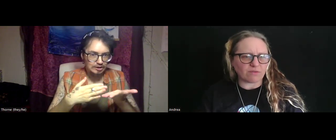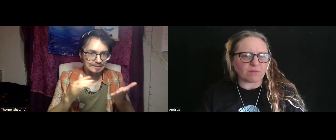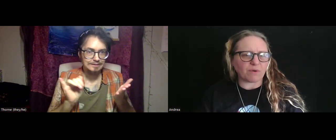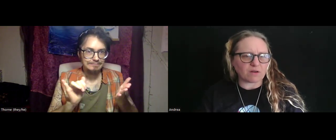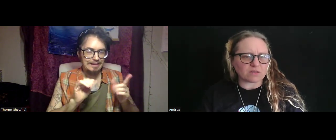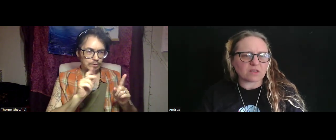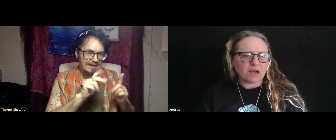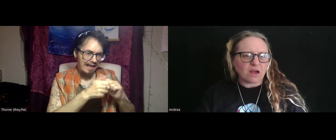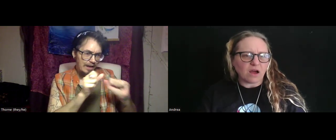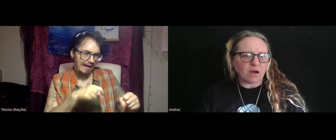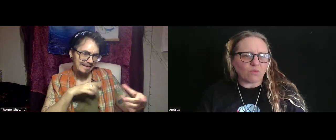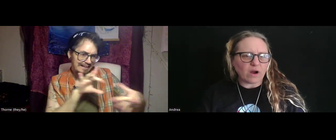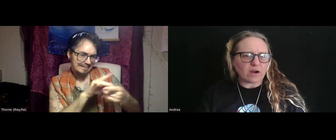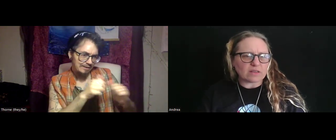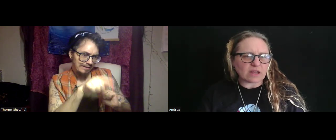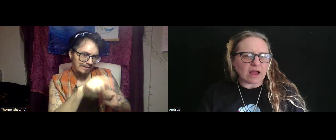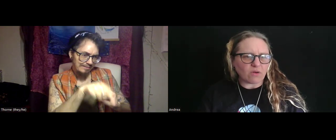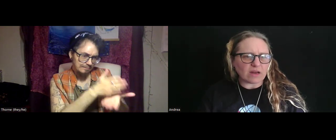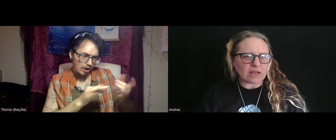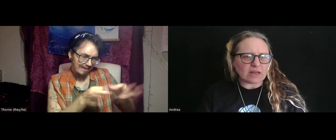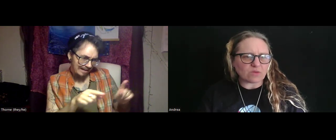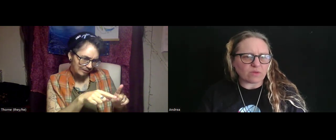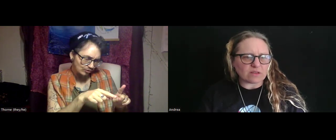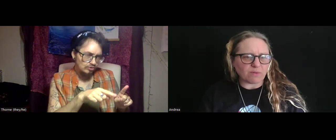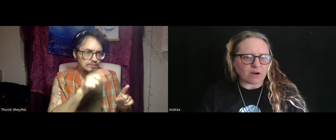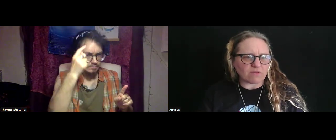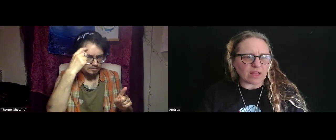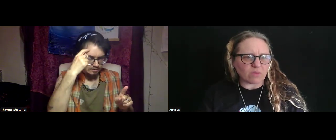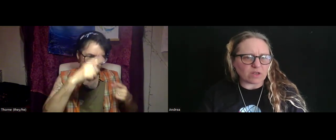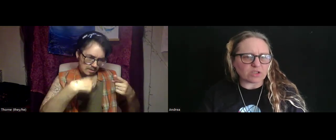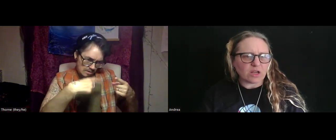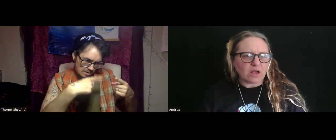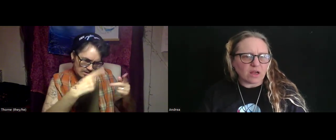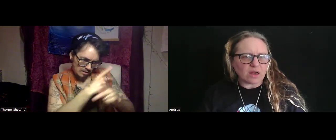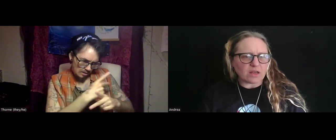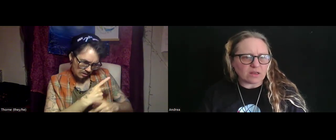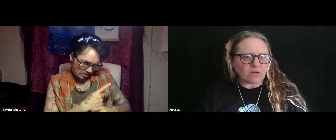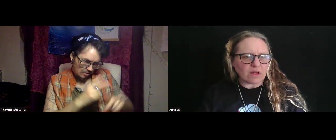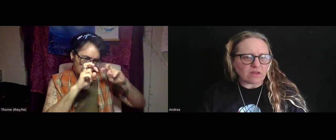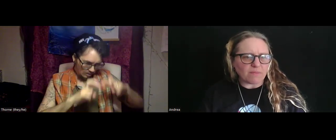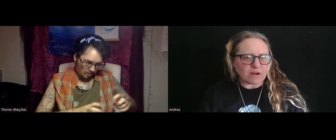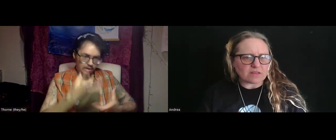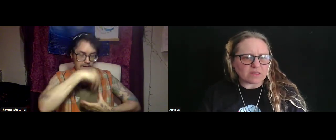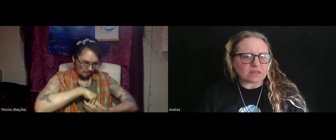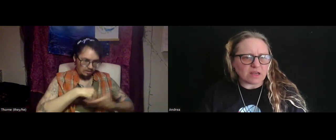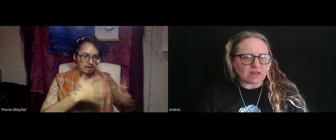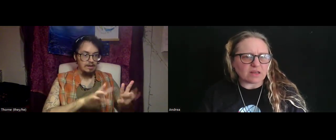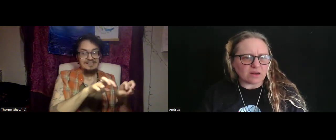different parts where it's like how can I connect with this part of language and that thought process and how